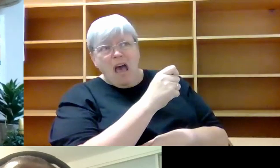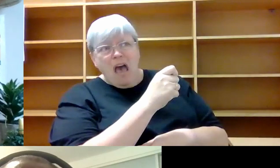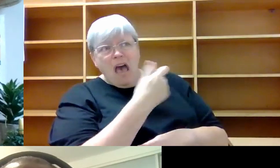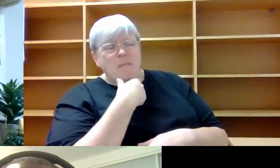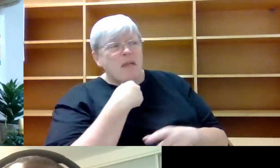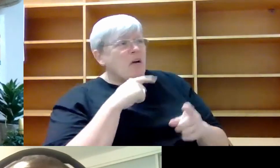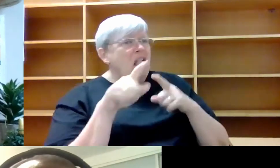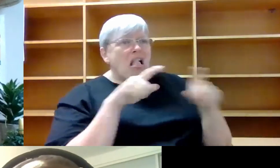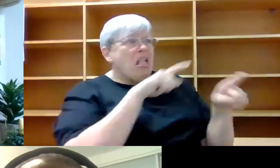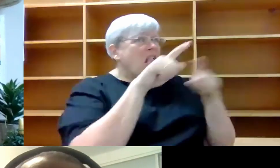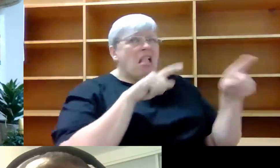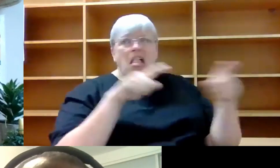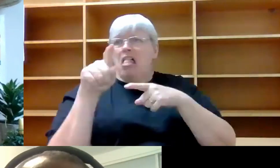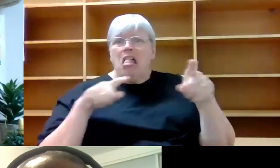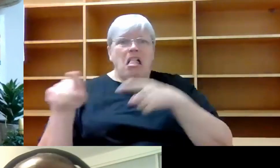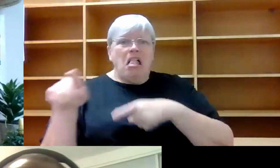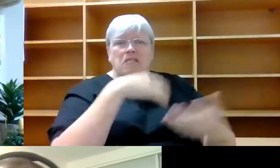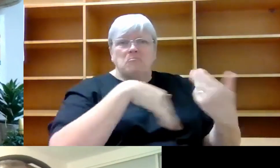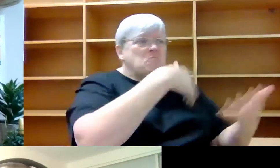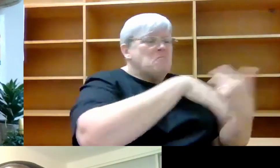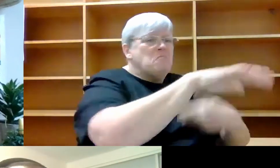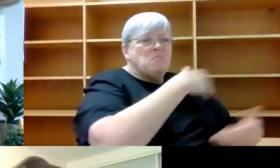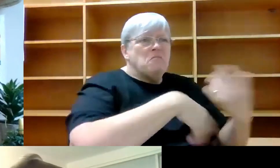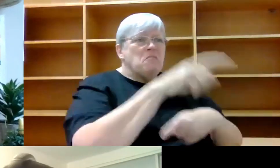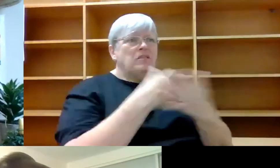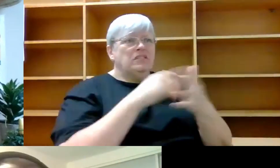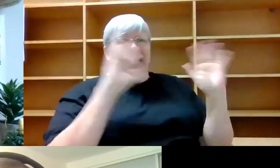there. All was chaos.